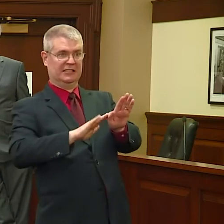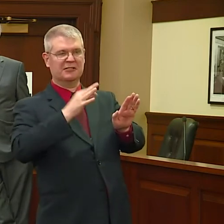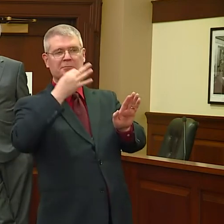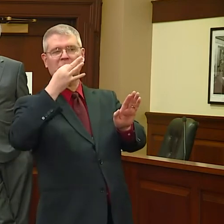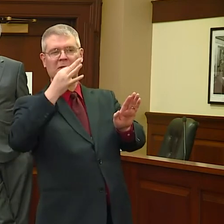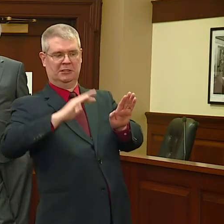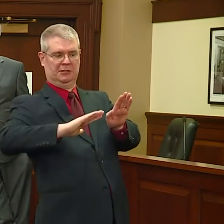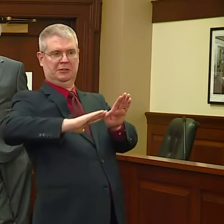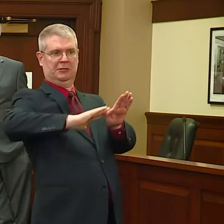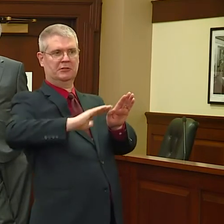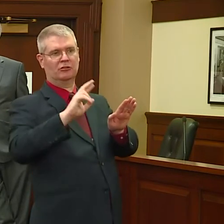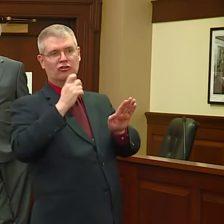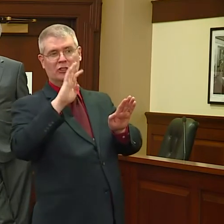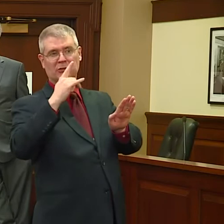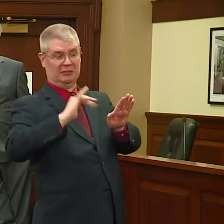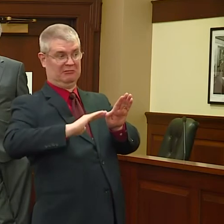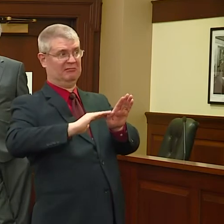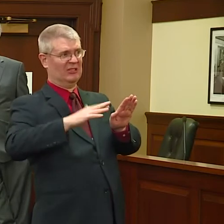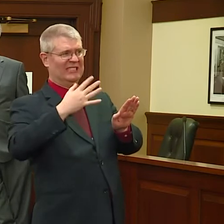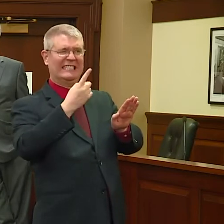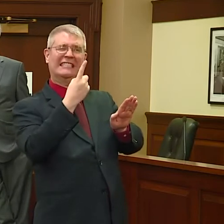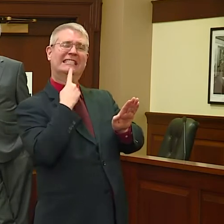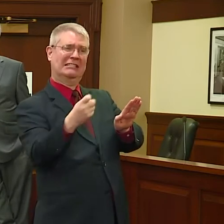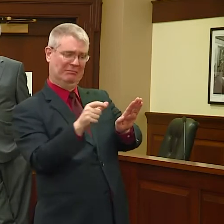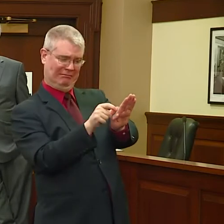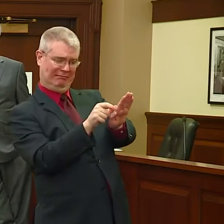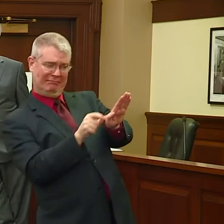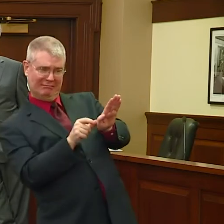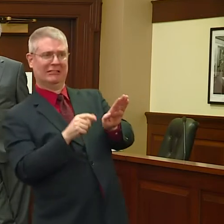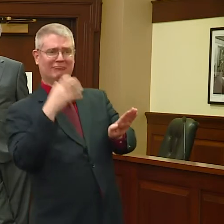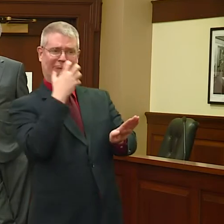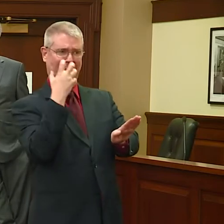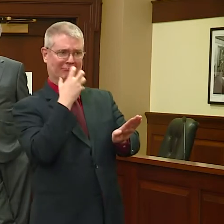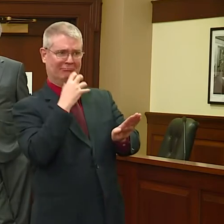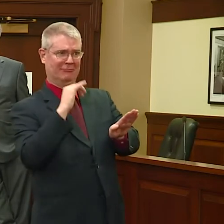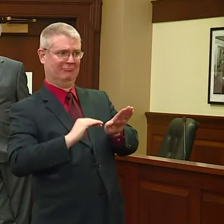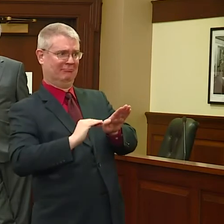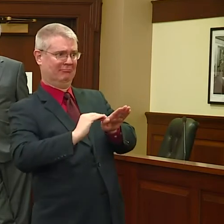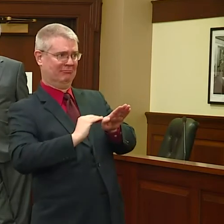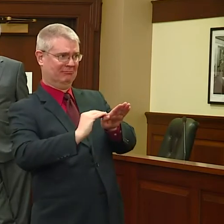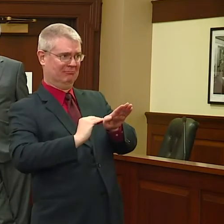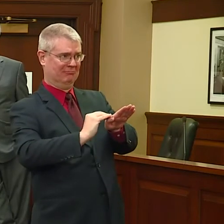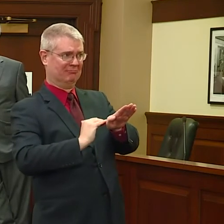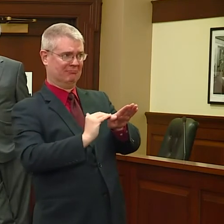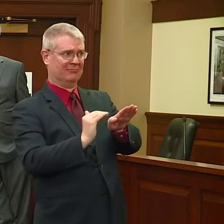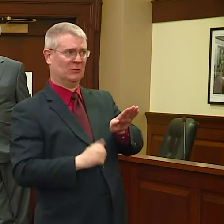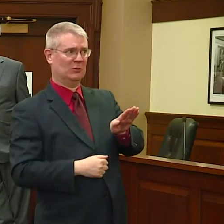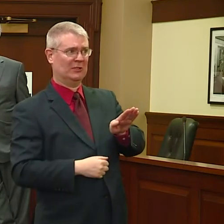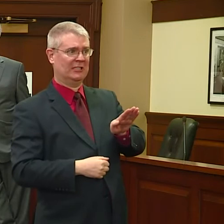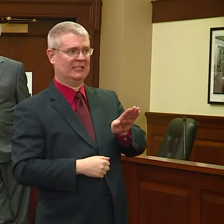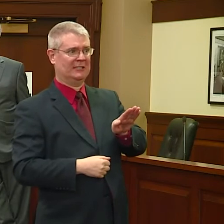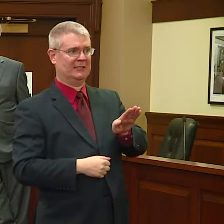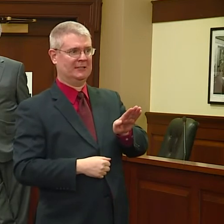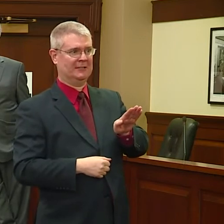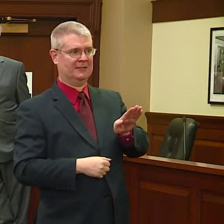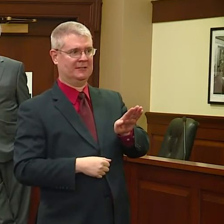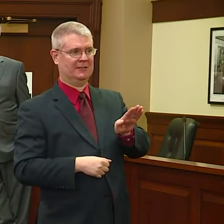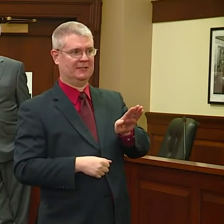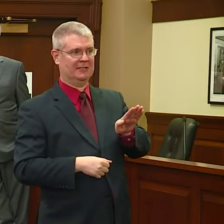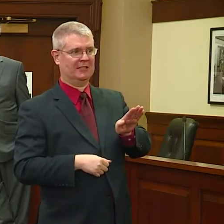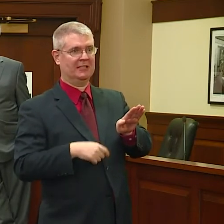see there that counties that align where the risk is great, just across the border in Wyoming, parts